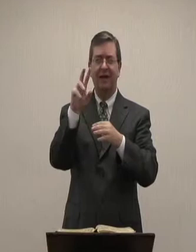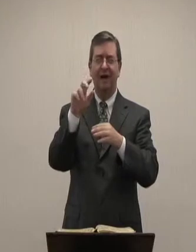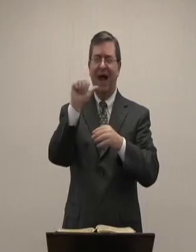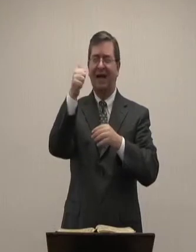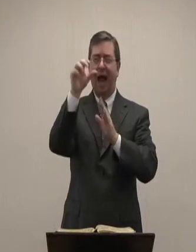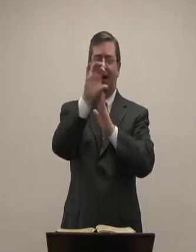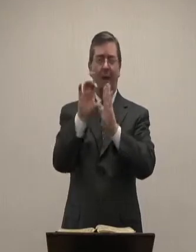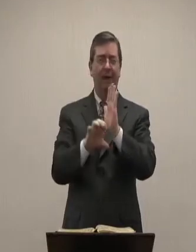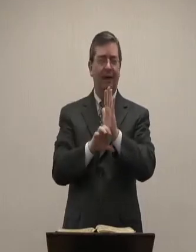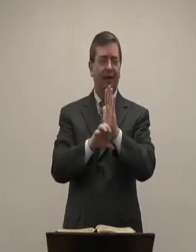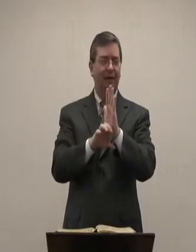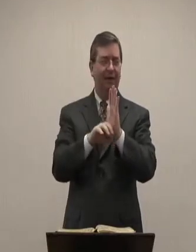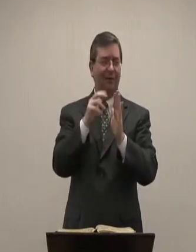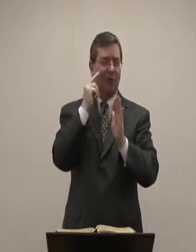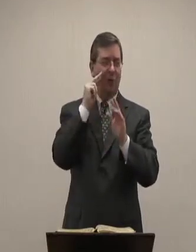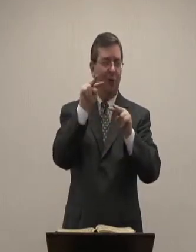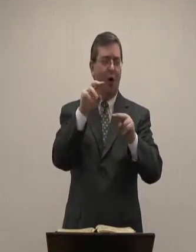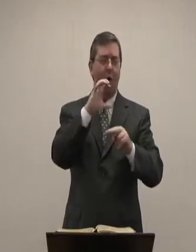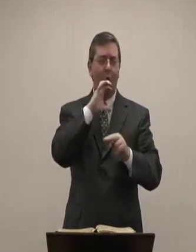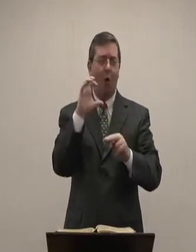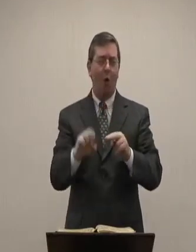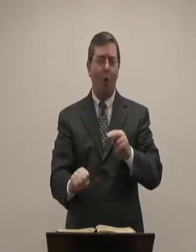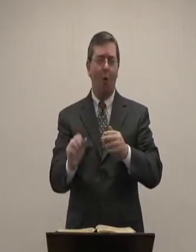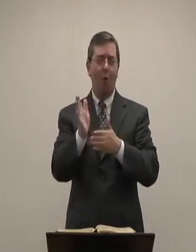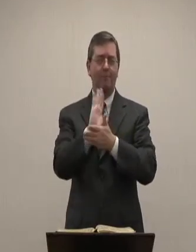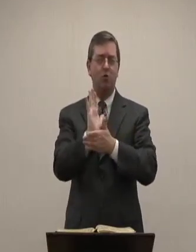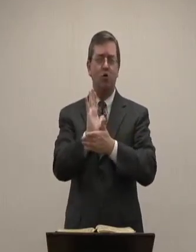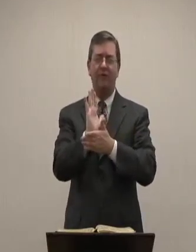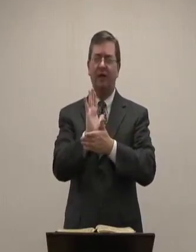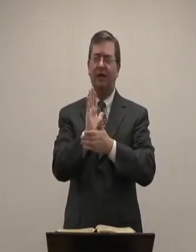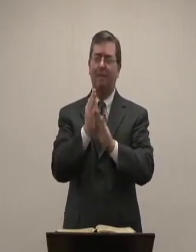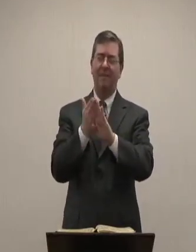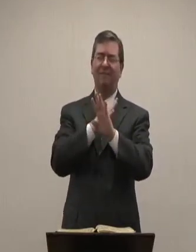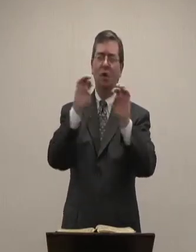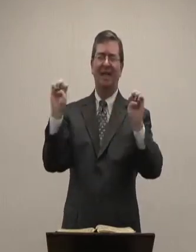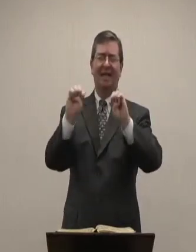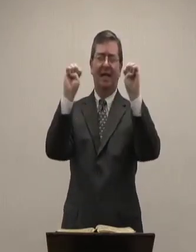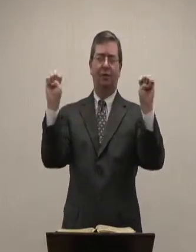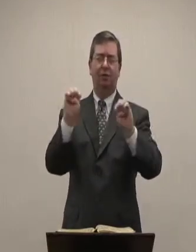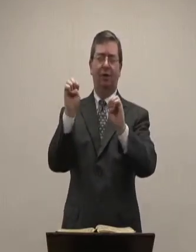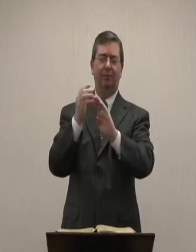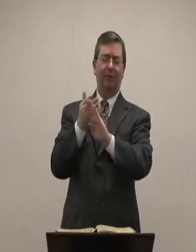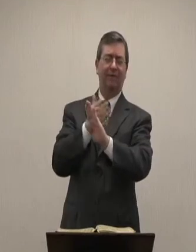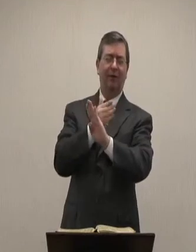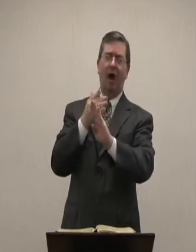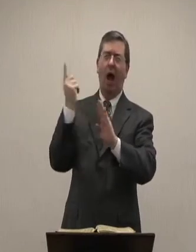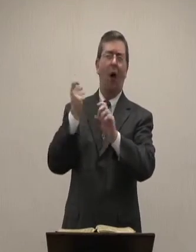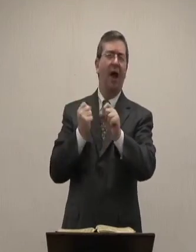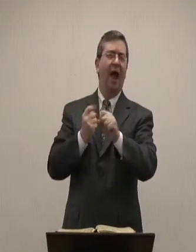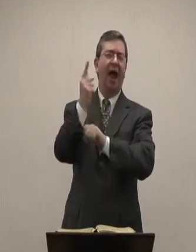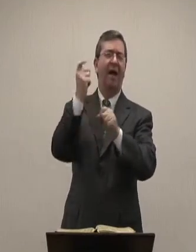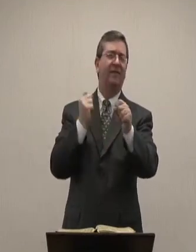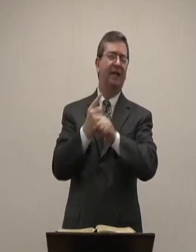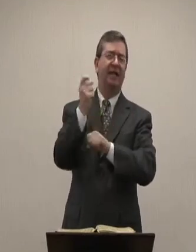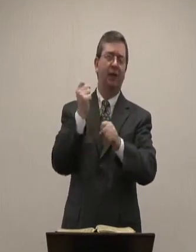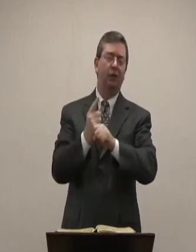Two years ago, there was a movie that was out. It was an old movie. It comes on before Easter every